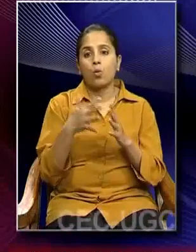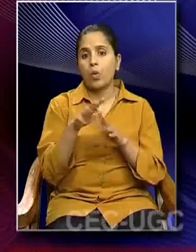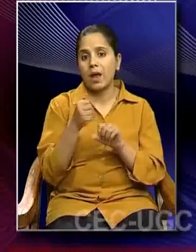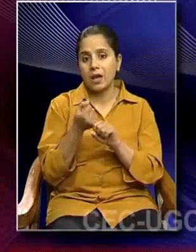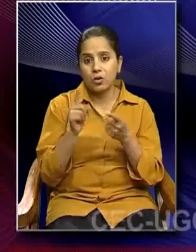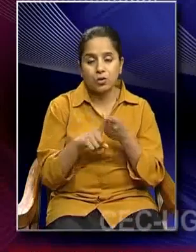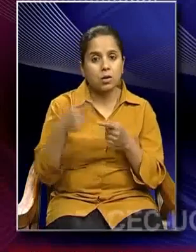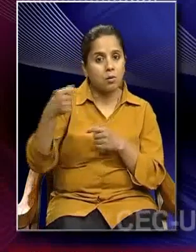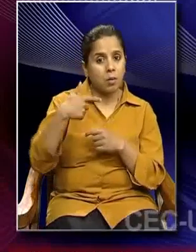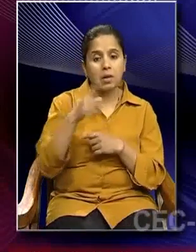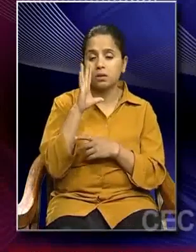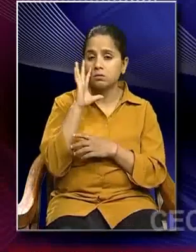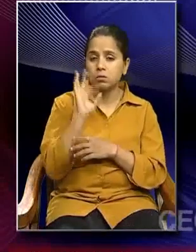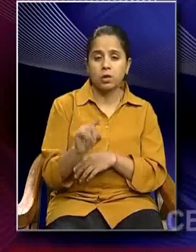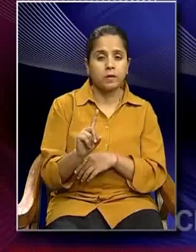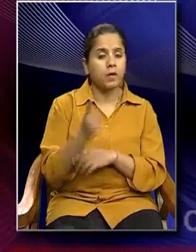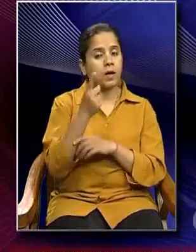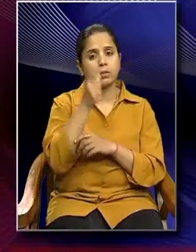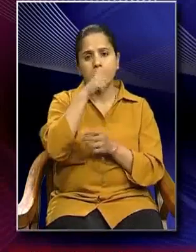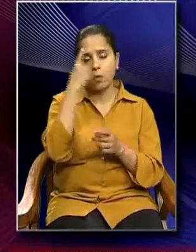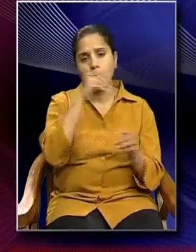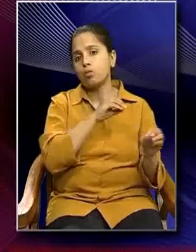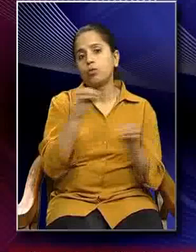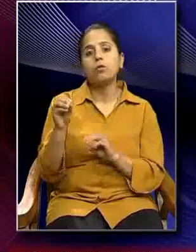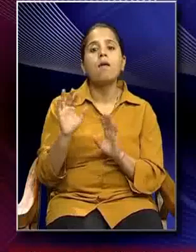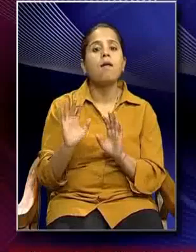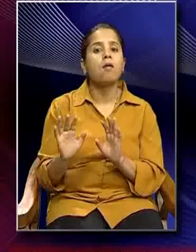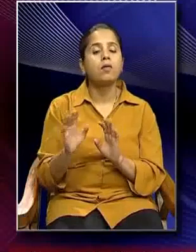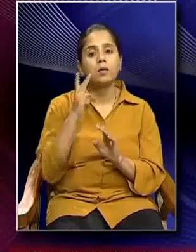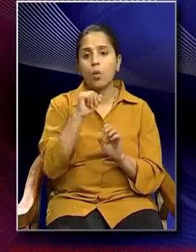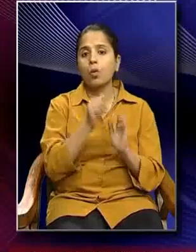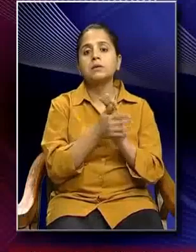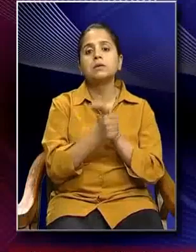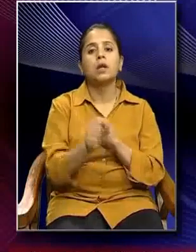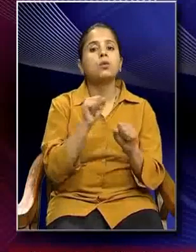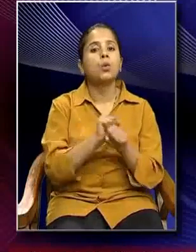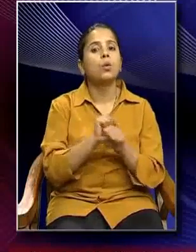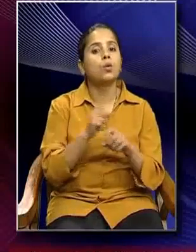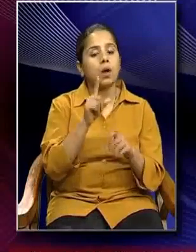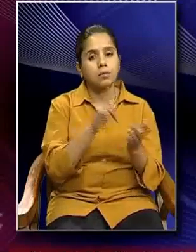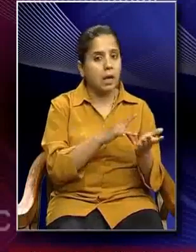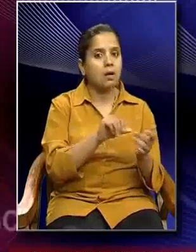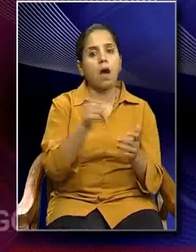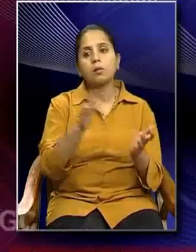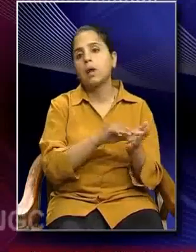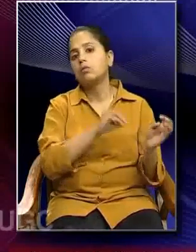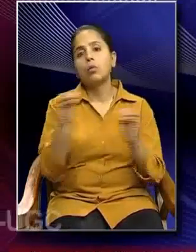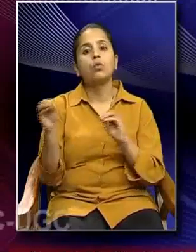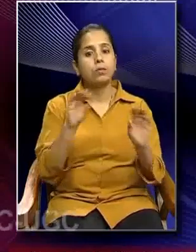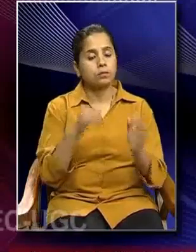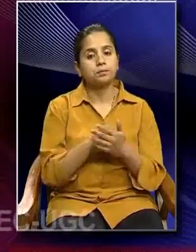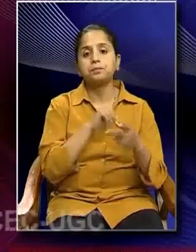is a very important stimuli for people to move depending upon their skill set from one place to other place.